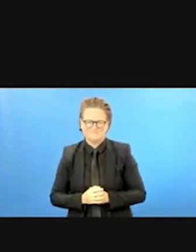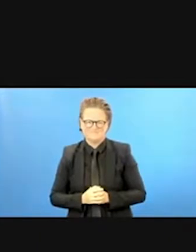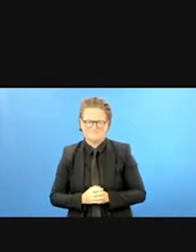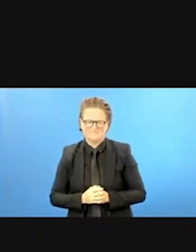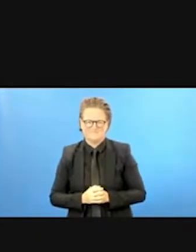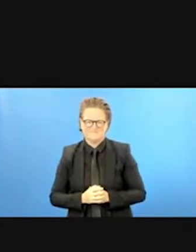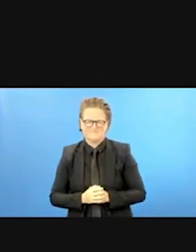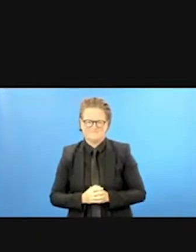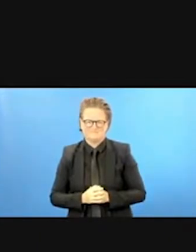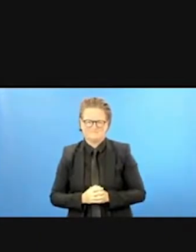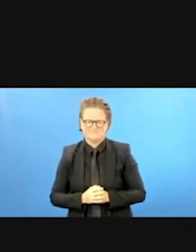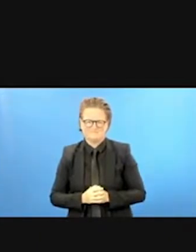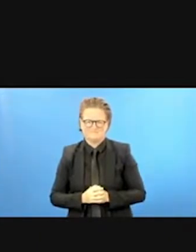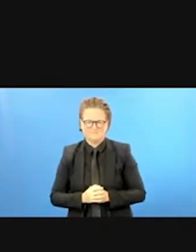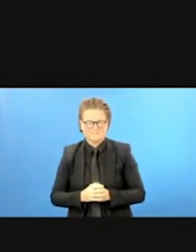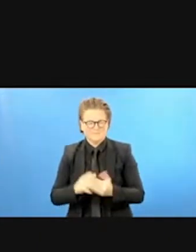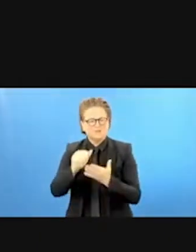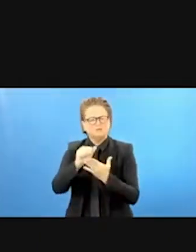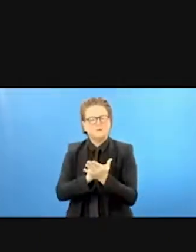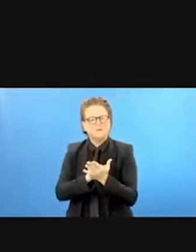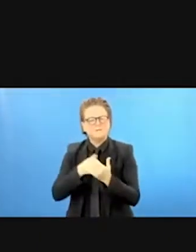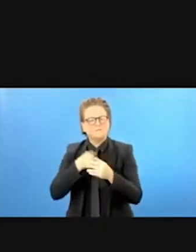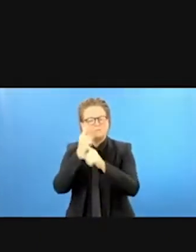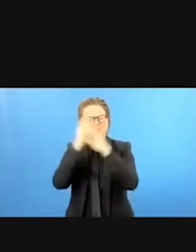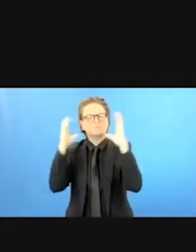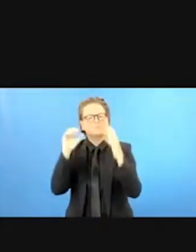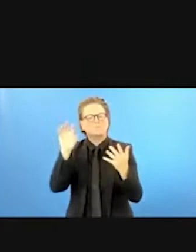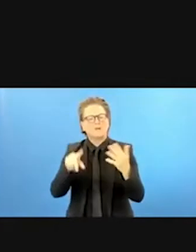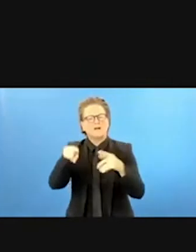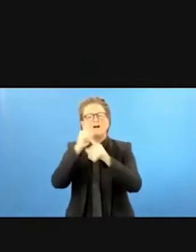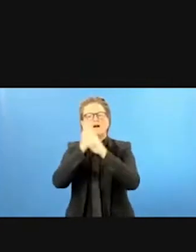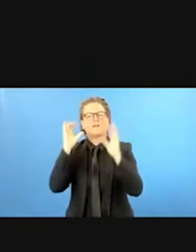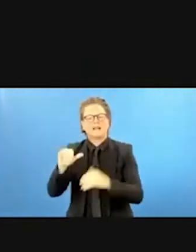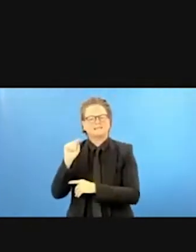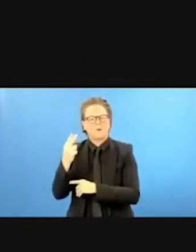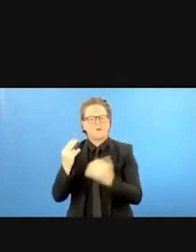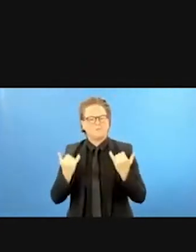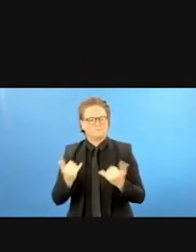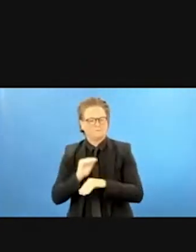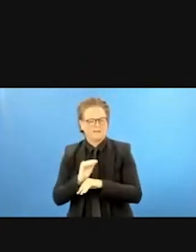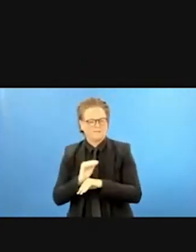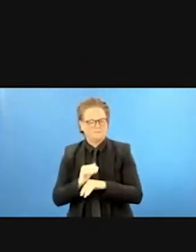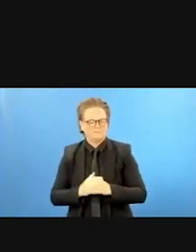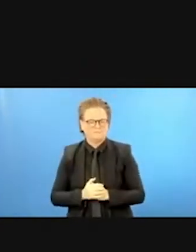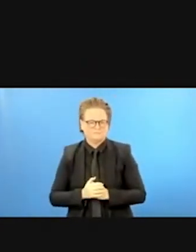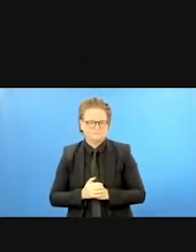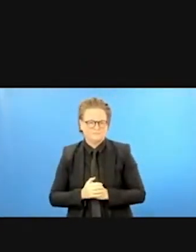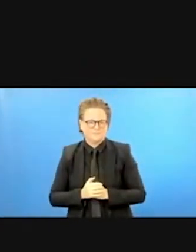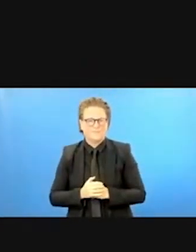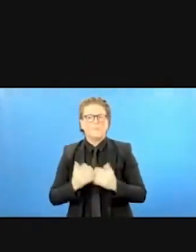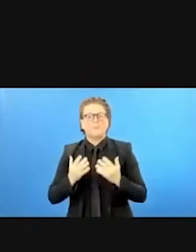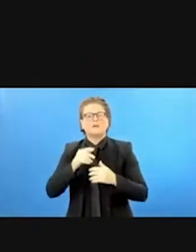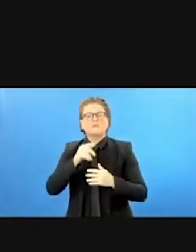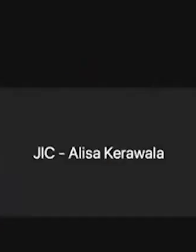Today's agenda is as follows. And now at this time, I'd like to hand the floor over to Nicole Bond, Director of the